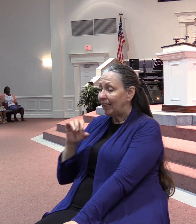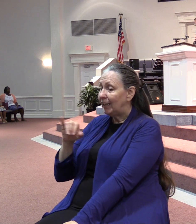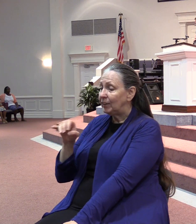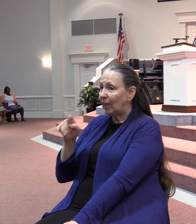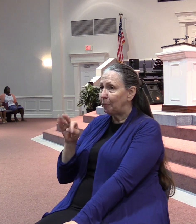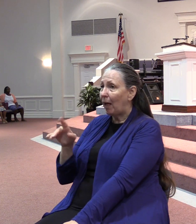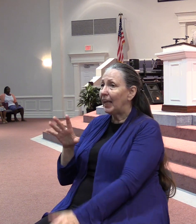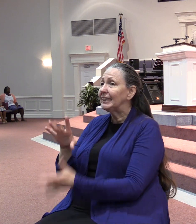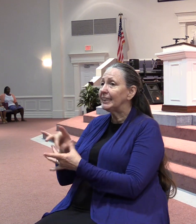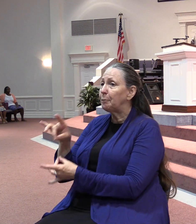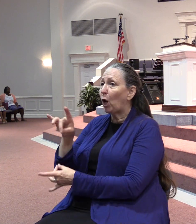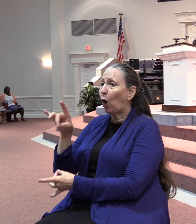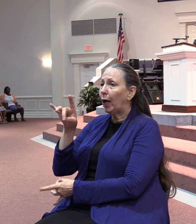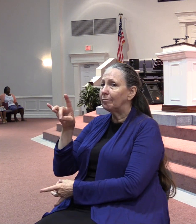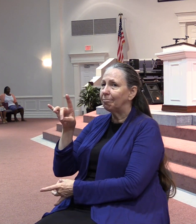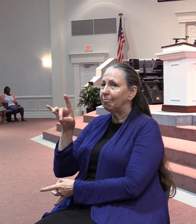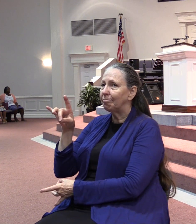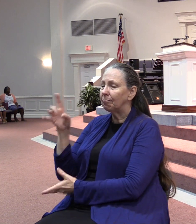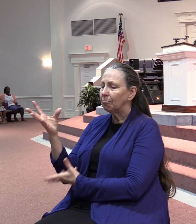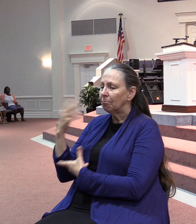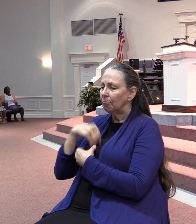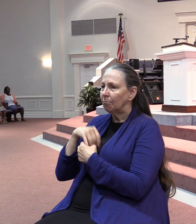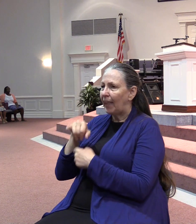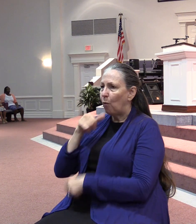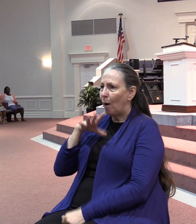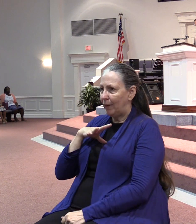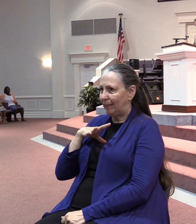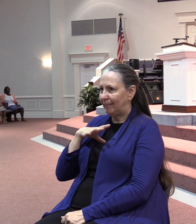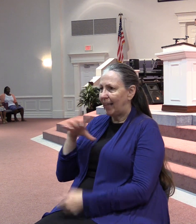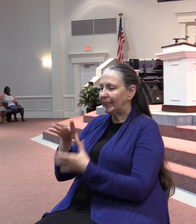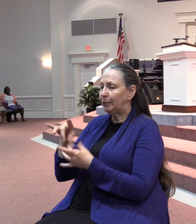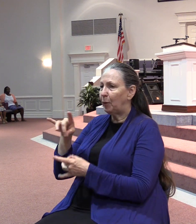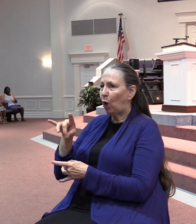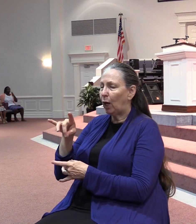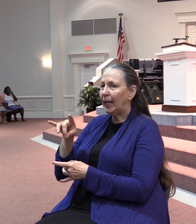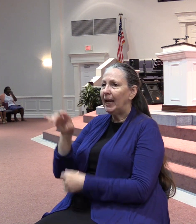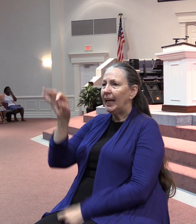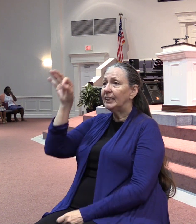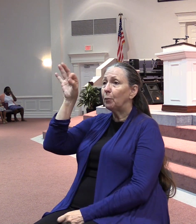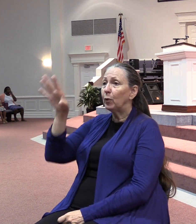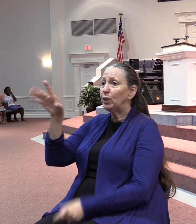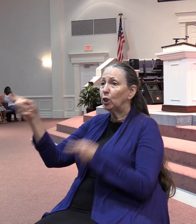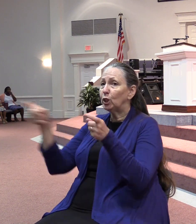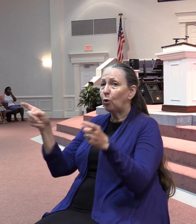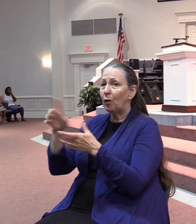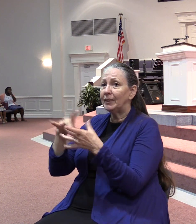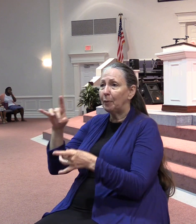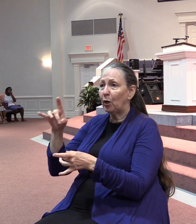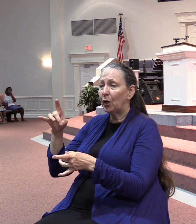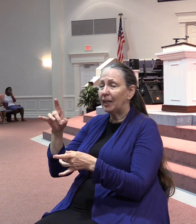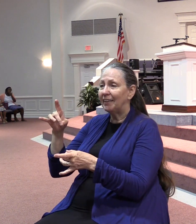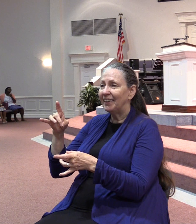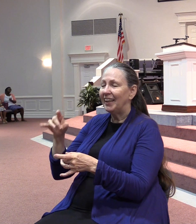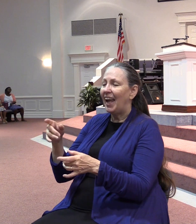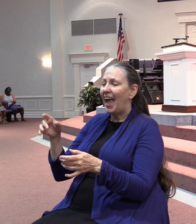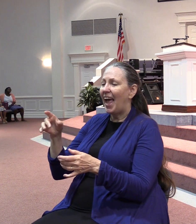Jezebel is a spirit. The spirit of Jezebel is a preacher controlling spirit. And a